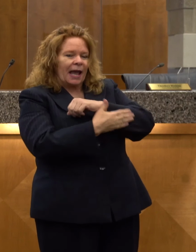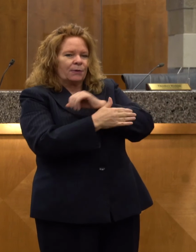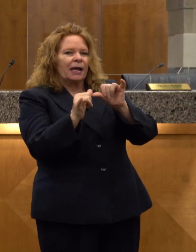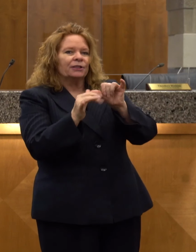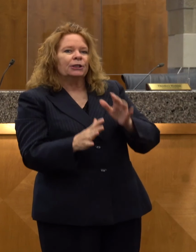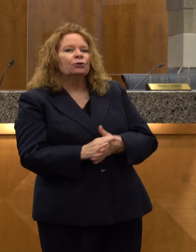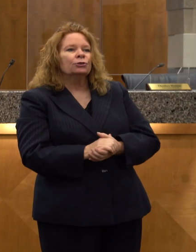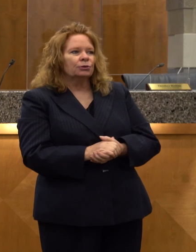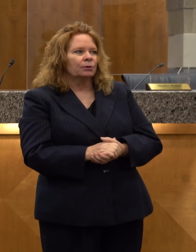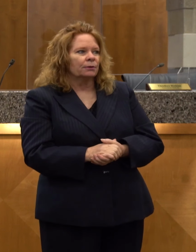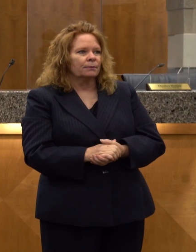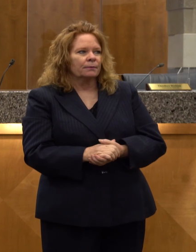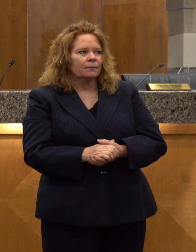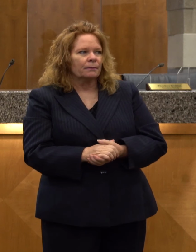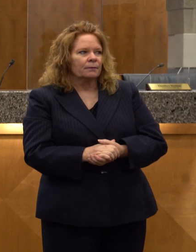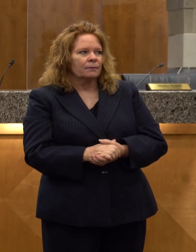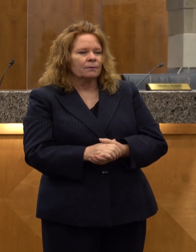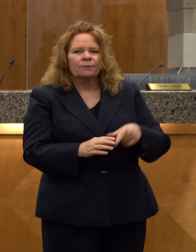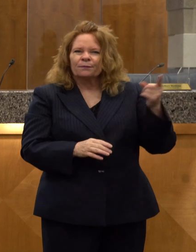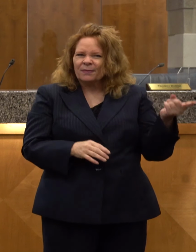engineers. Could you just walk us